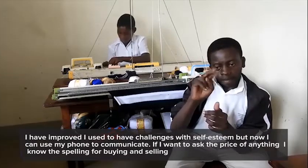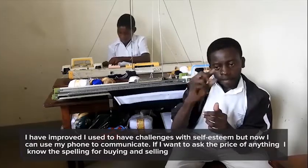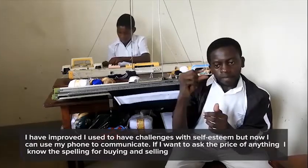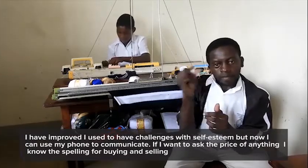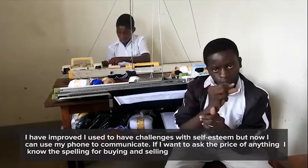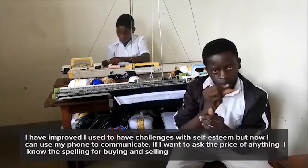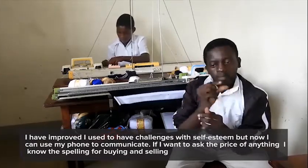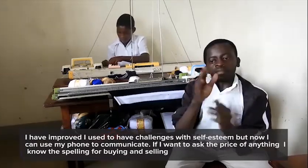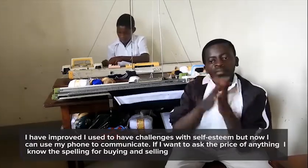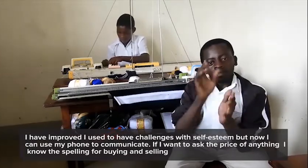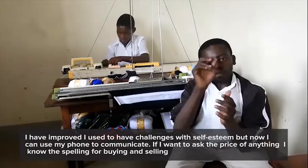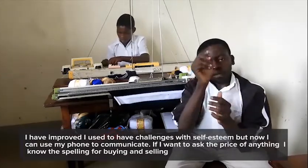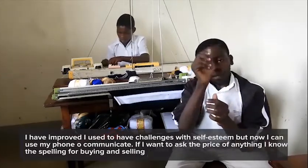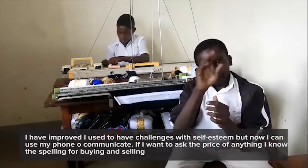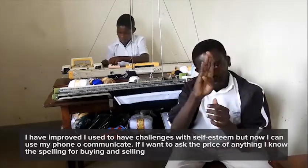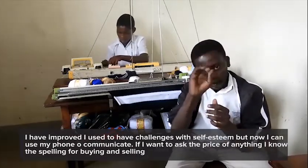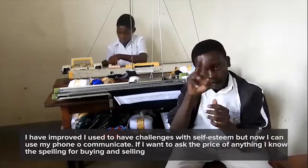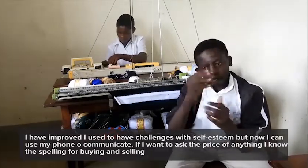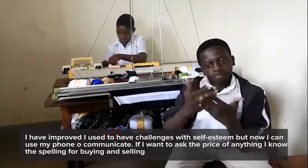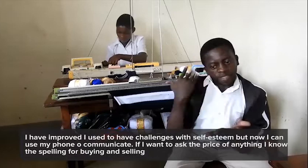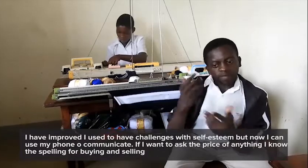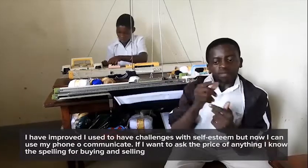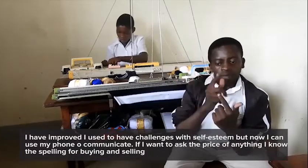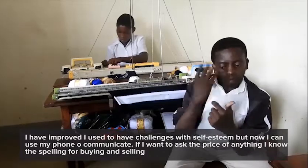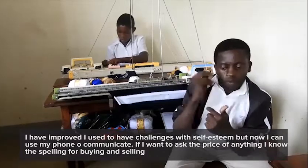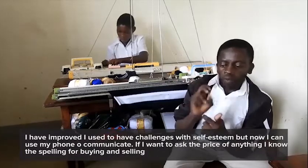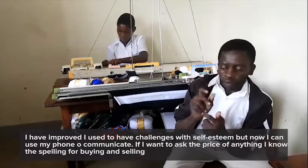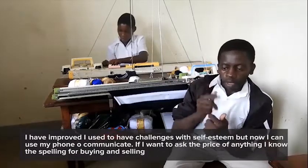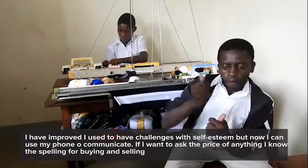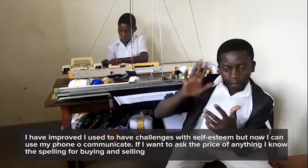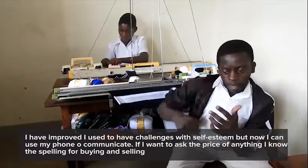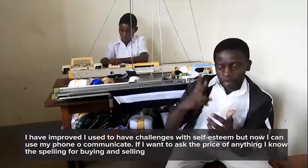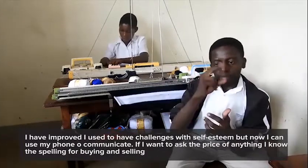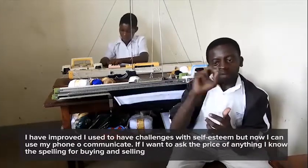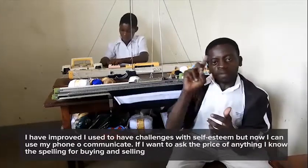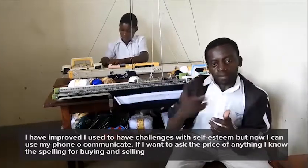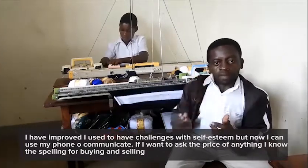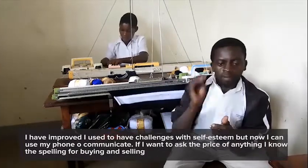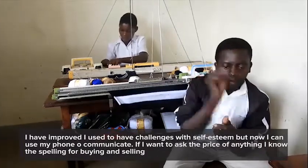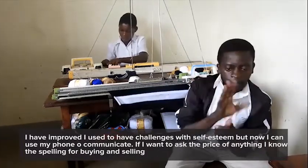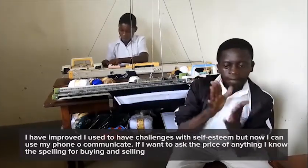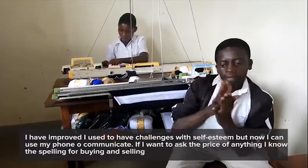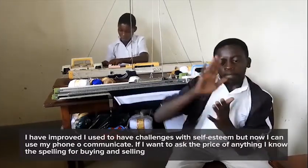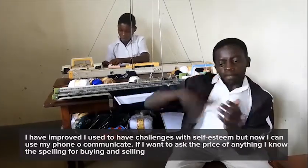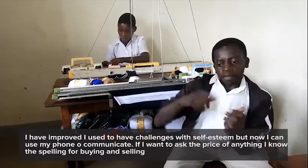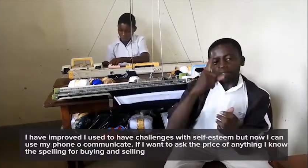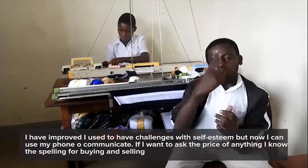and selling. So I just have to type that on my phone as well as the money. How